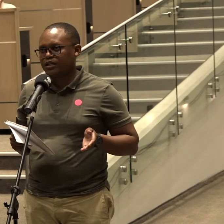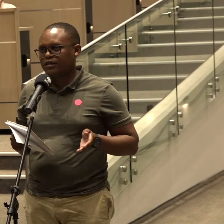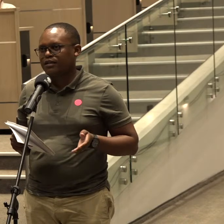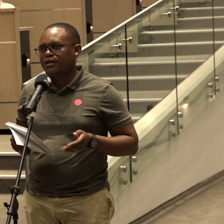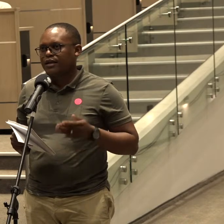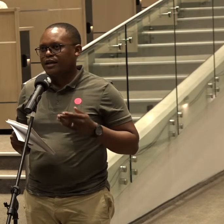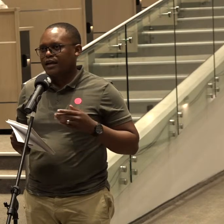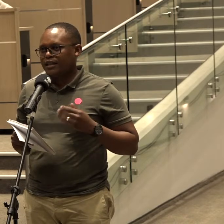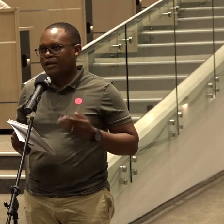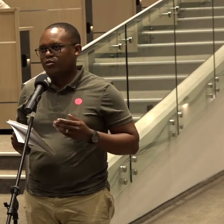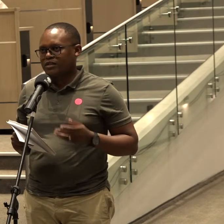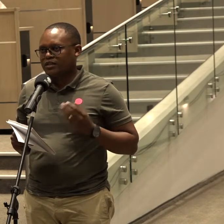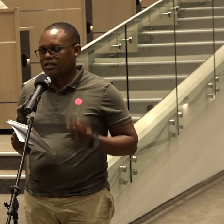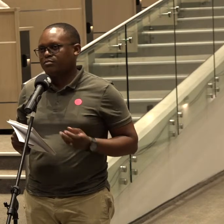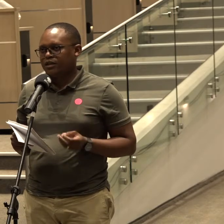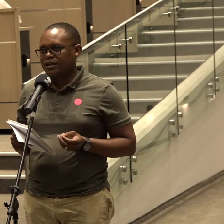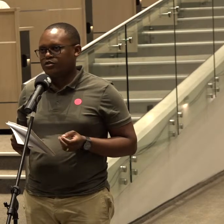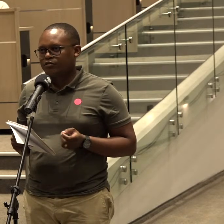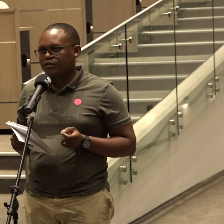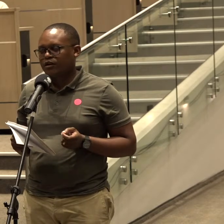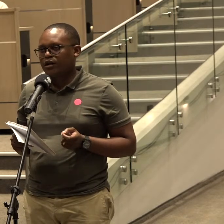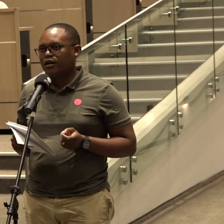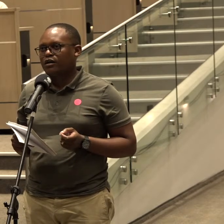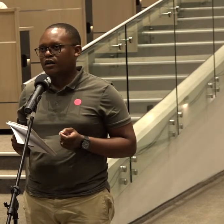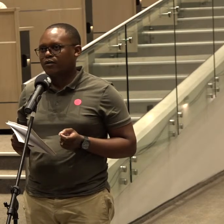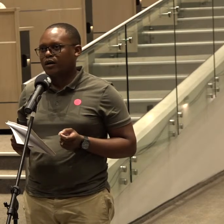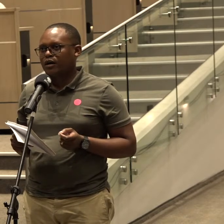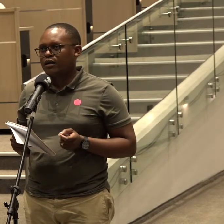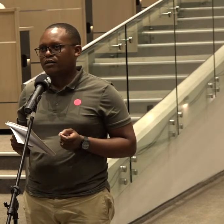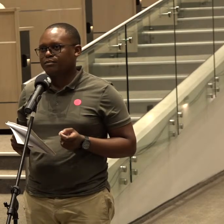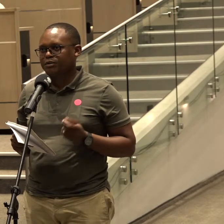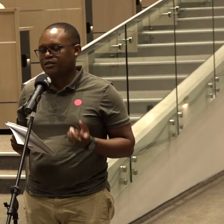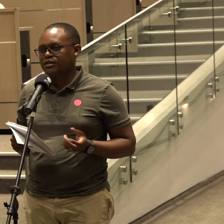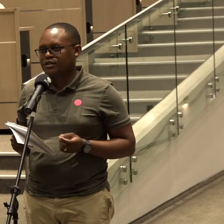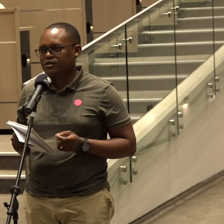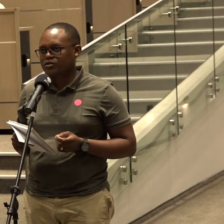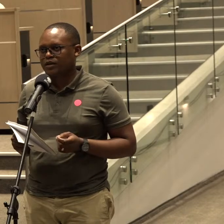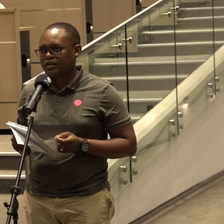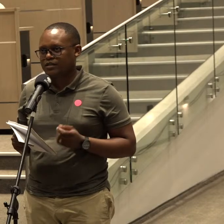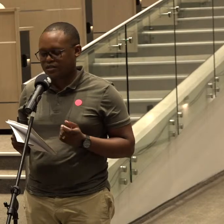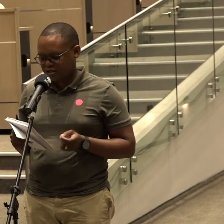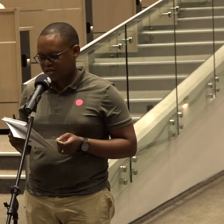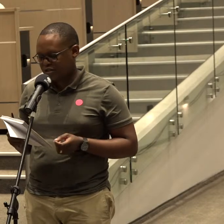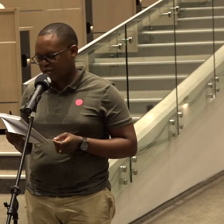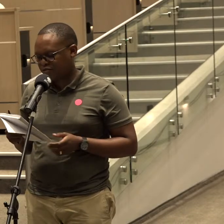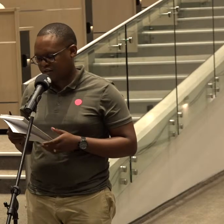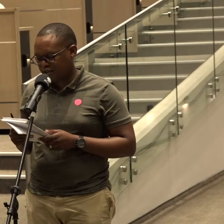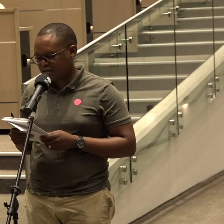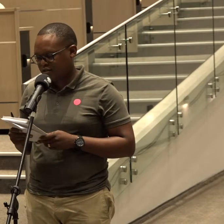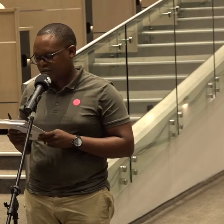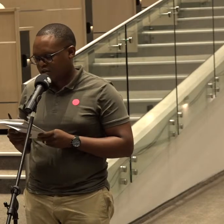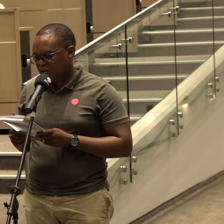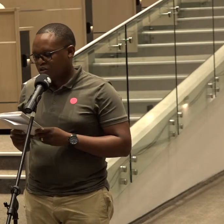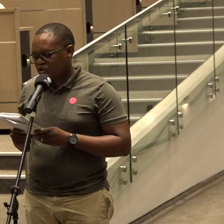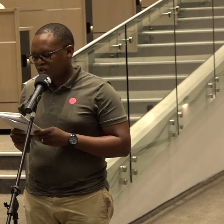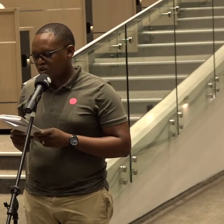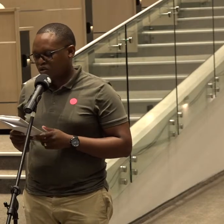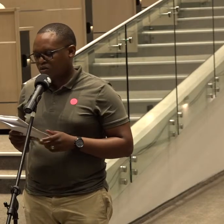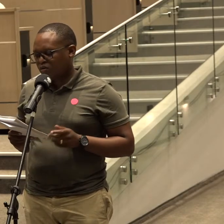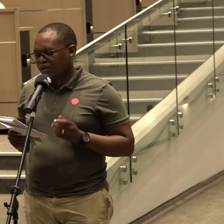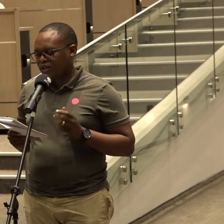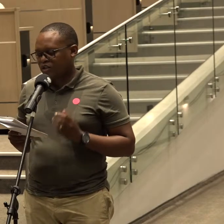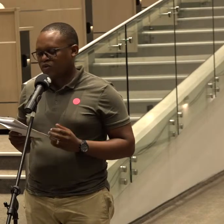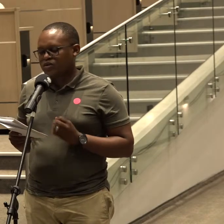disappeared and that was The Disappearance of our our businesses as well as Street vendors